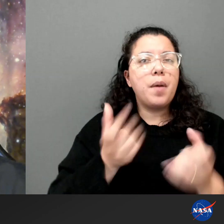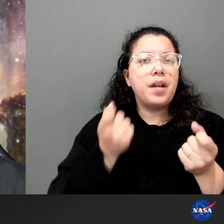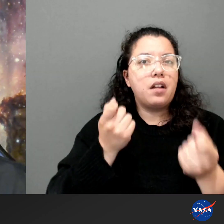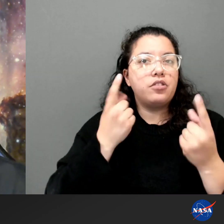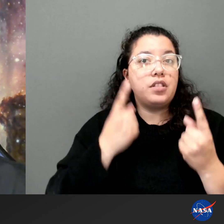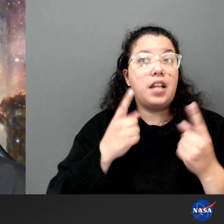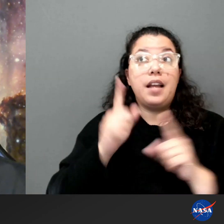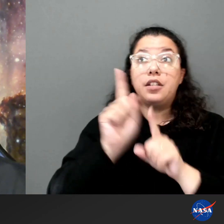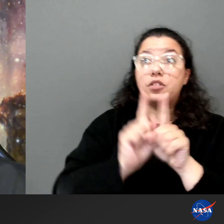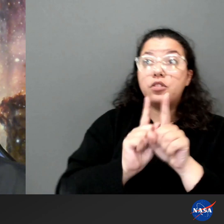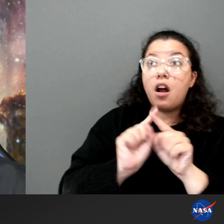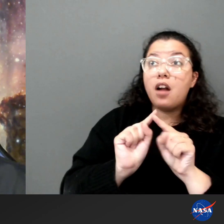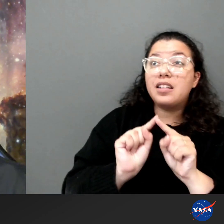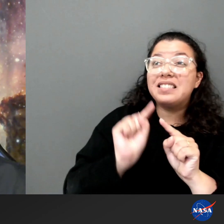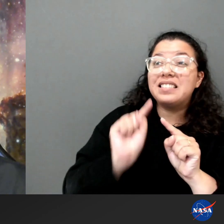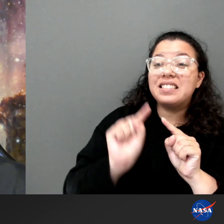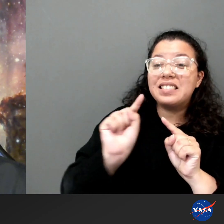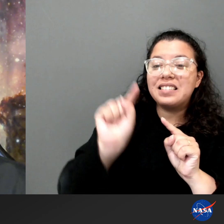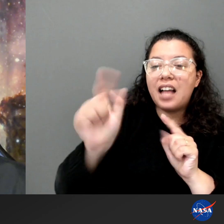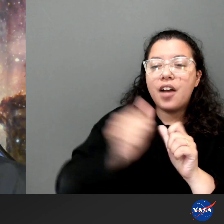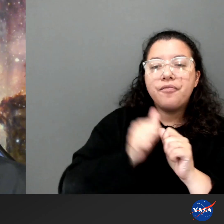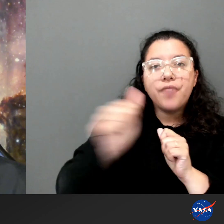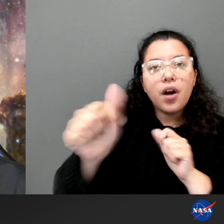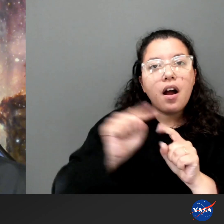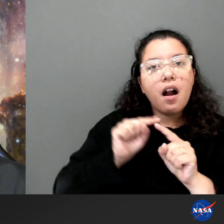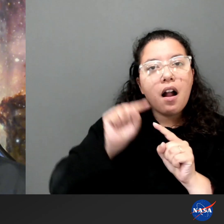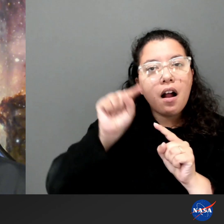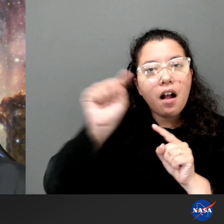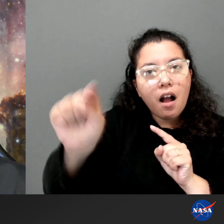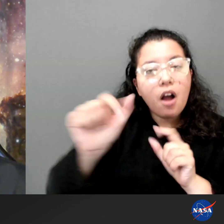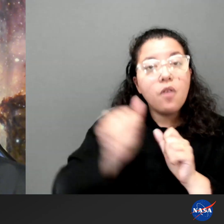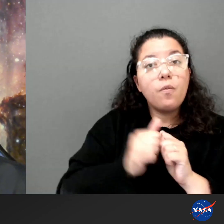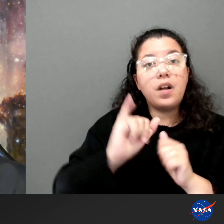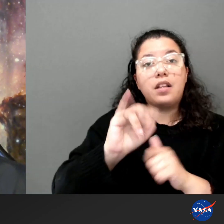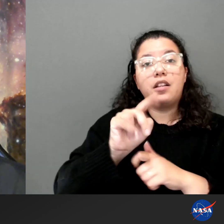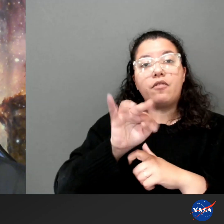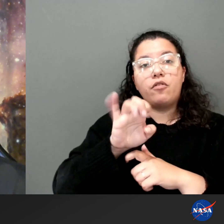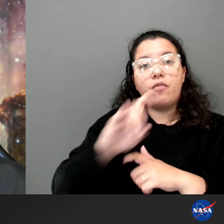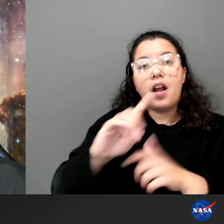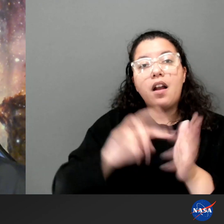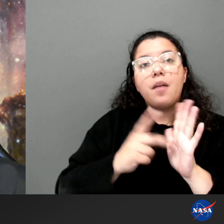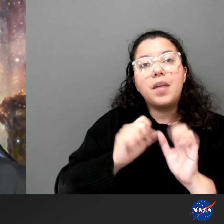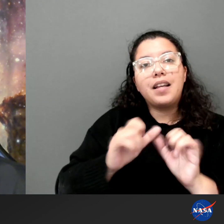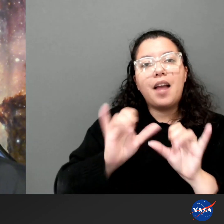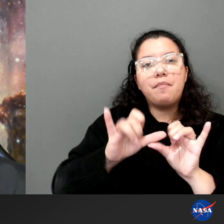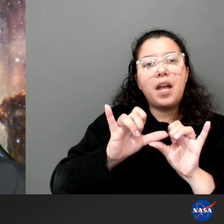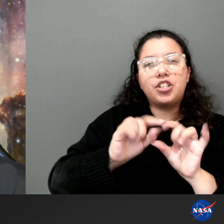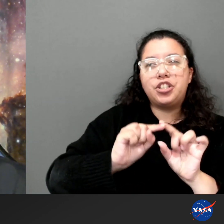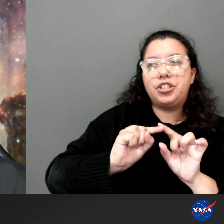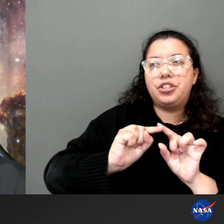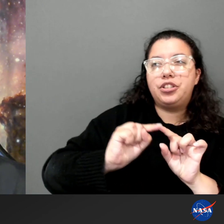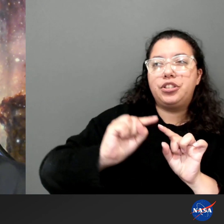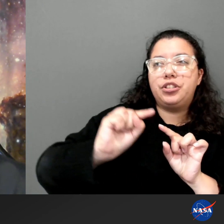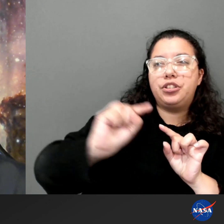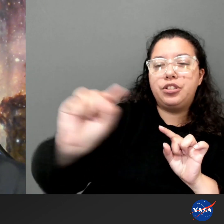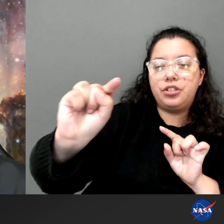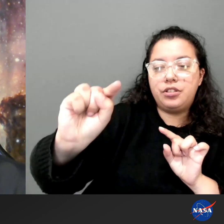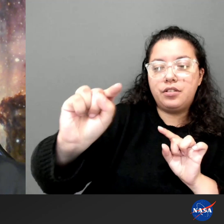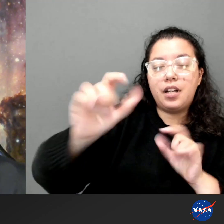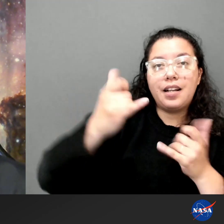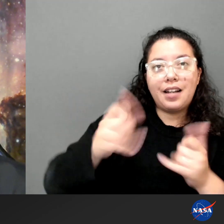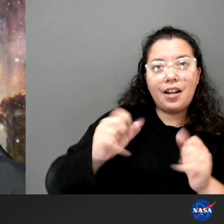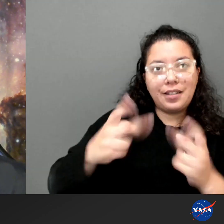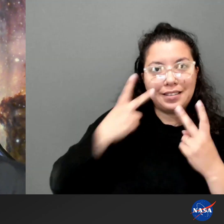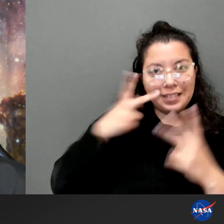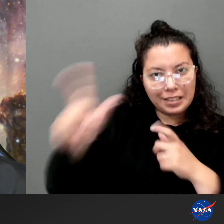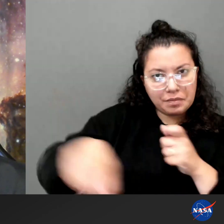its depth and its infrared capability, it can help us figure out exactly how big of a discrepancy that is and how much new physics might